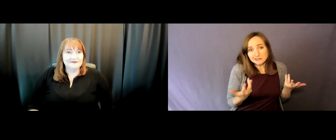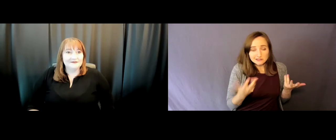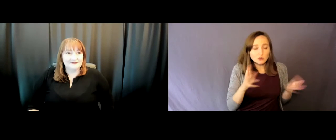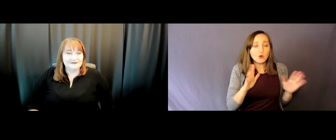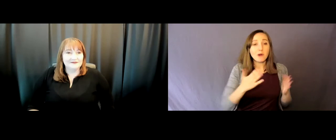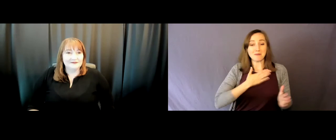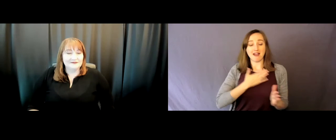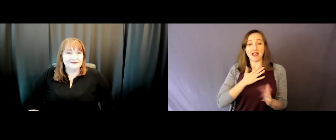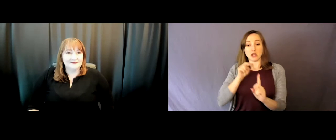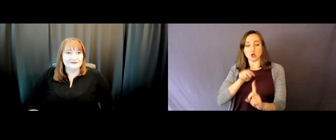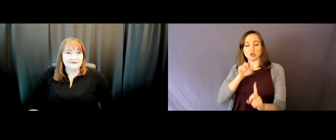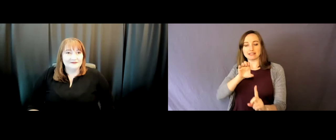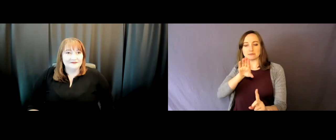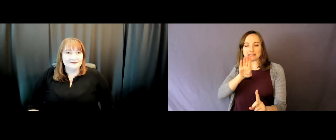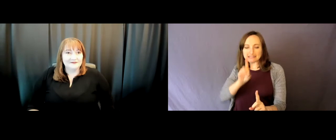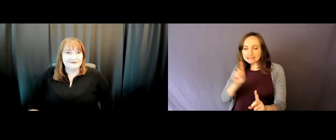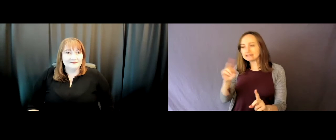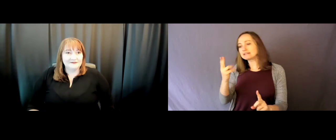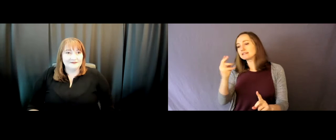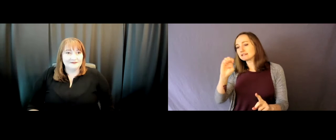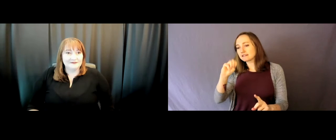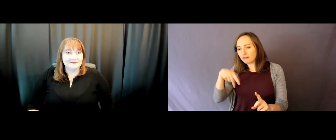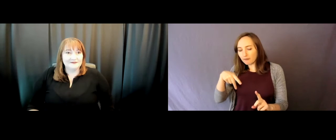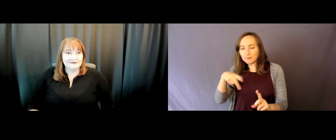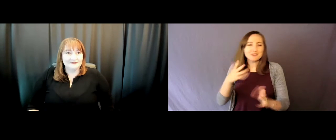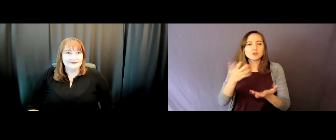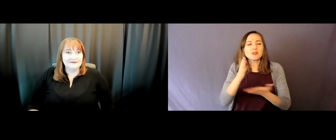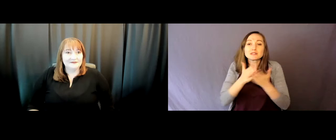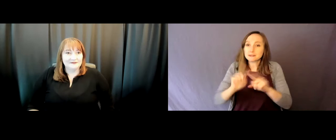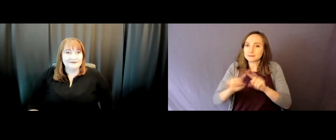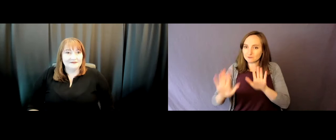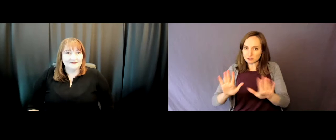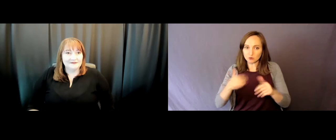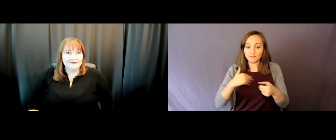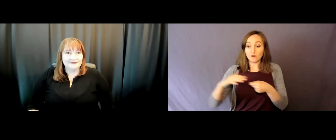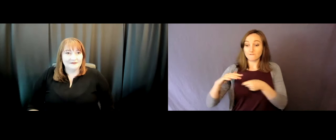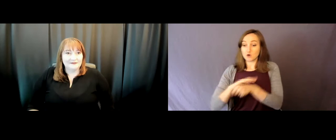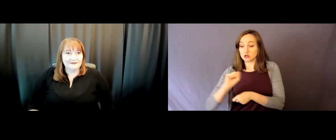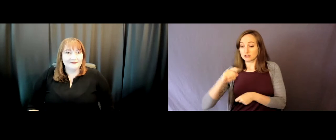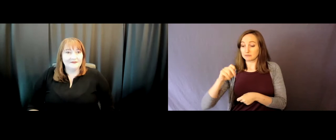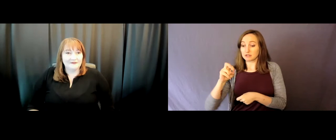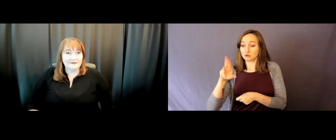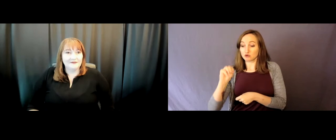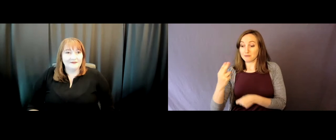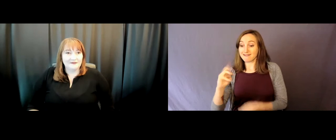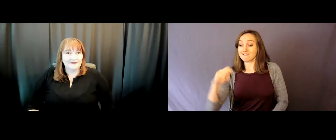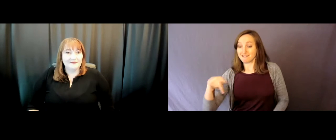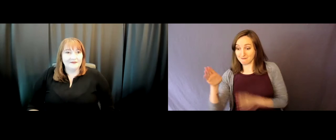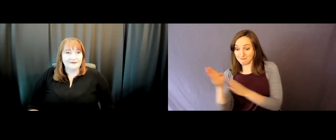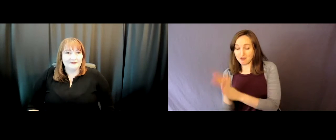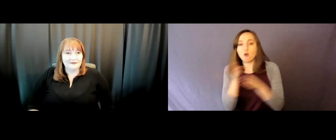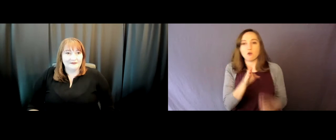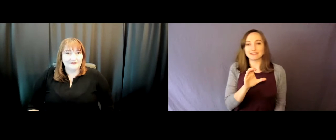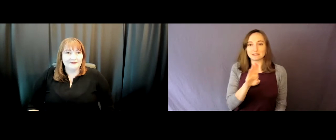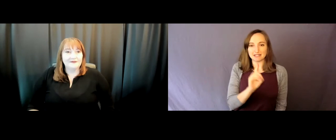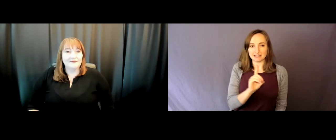or hemp is, whether of course there are some differences. So you have full spectrum hemp and then you have CBD. So full spectrum